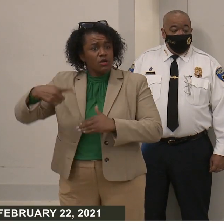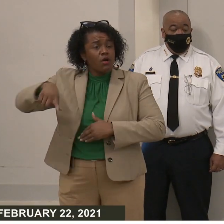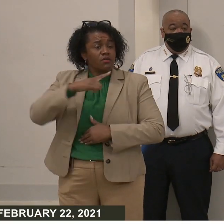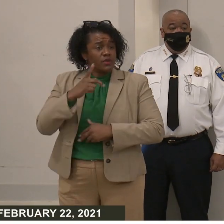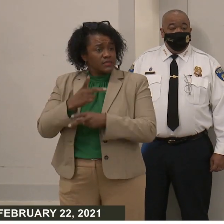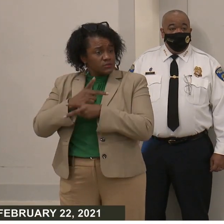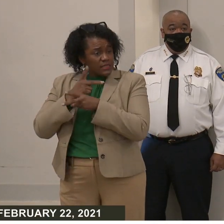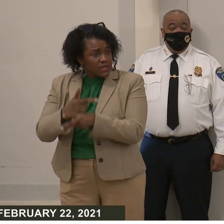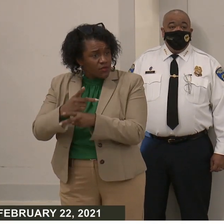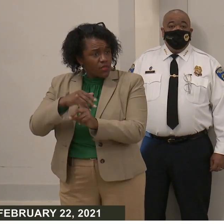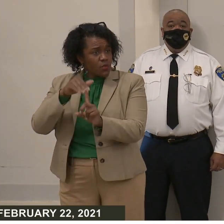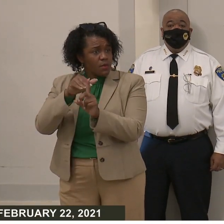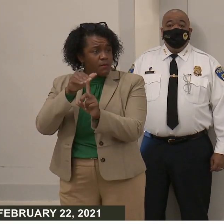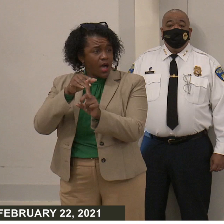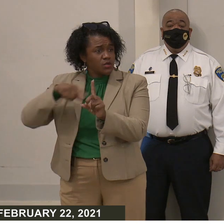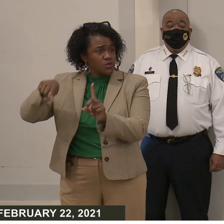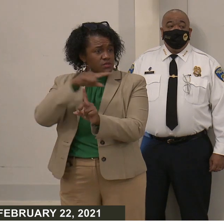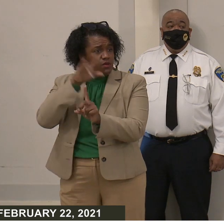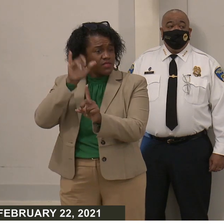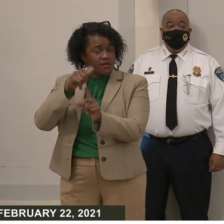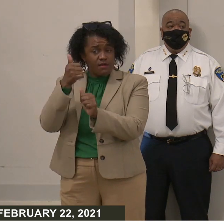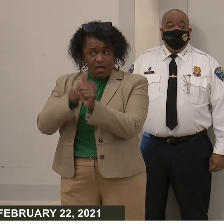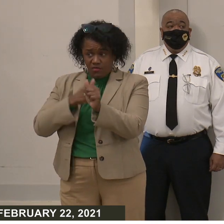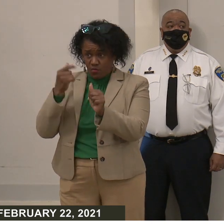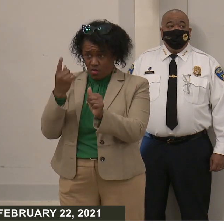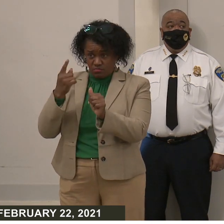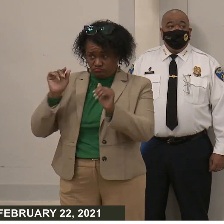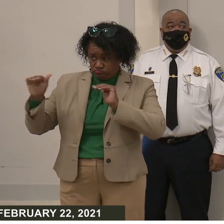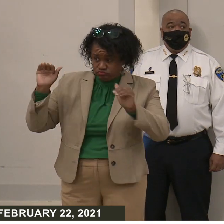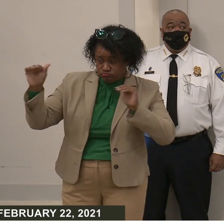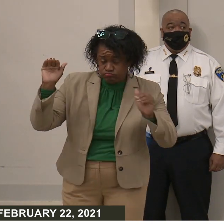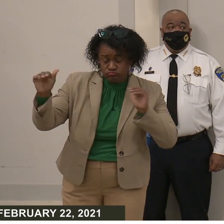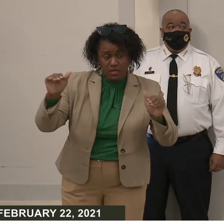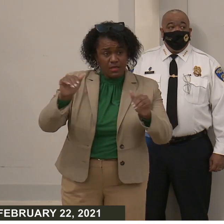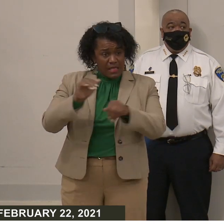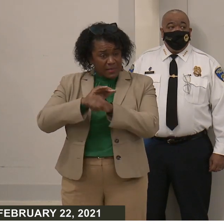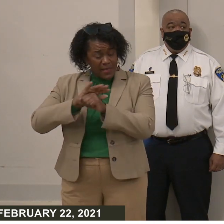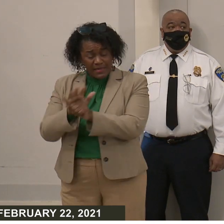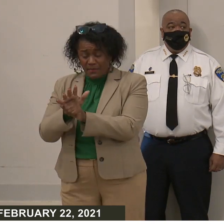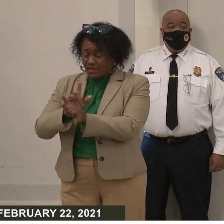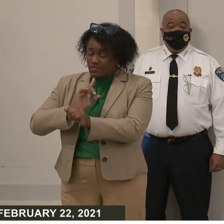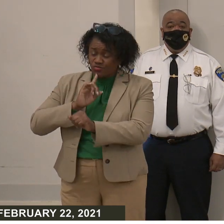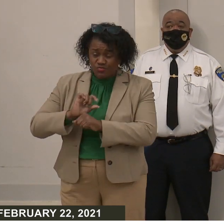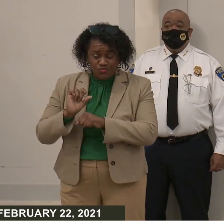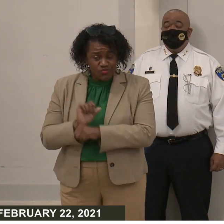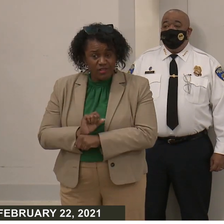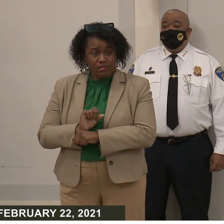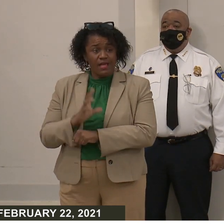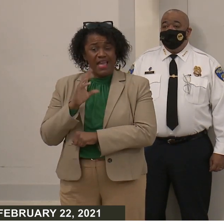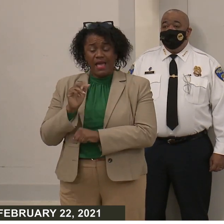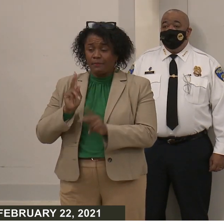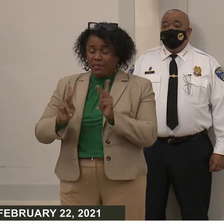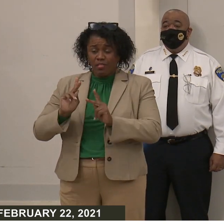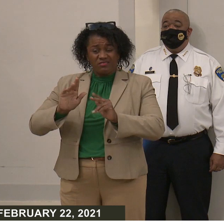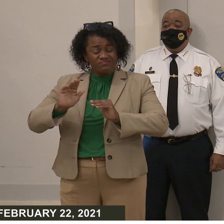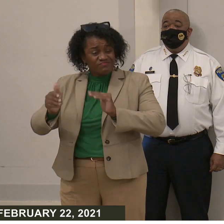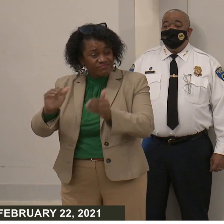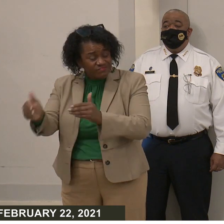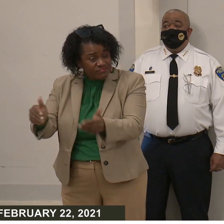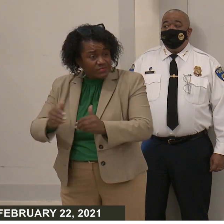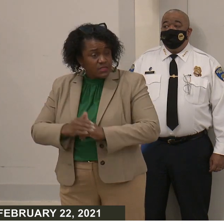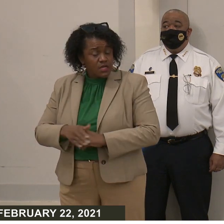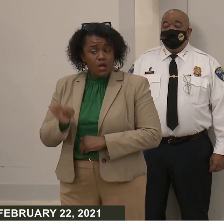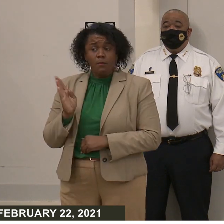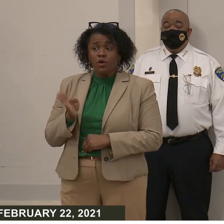and remind themselves and everyone that they know that this pandemic is real and taking people away from us. Baltimore